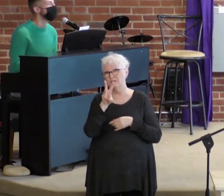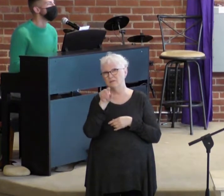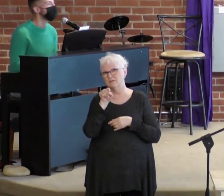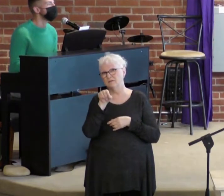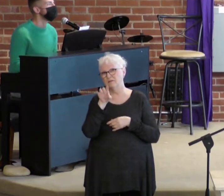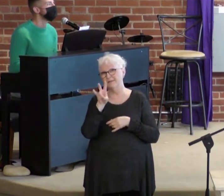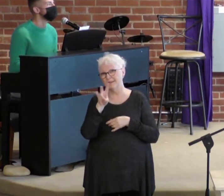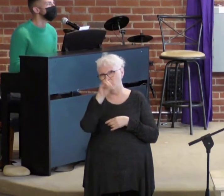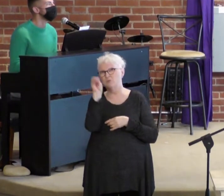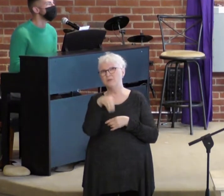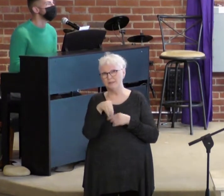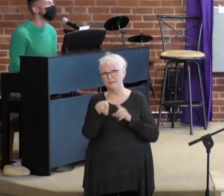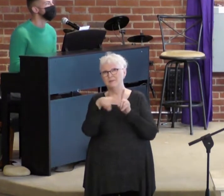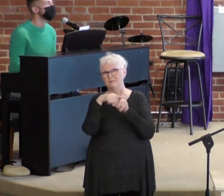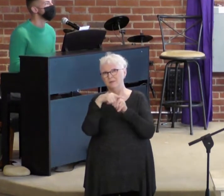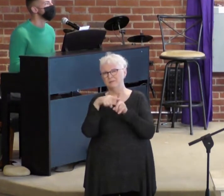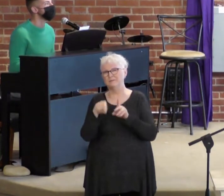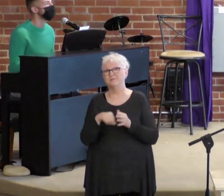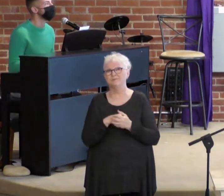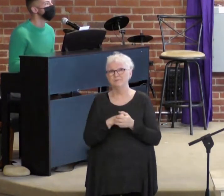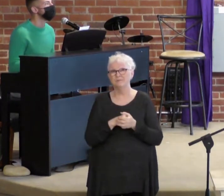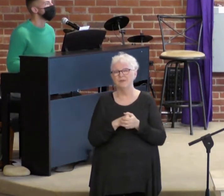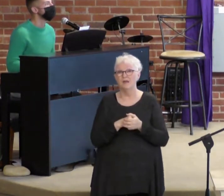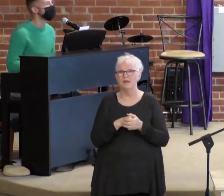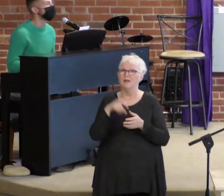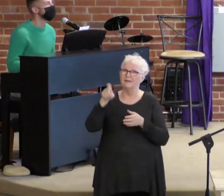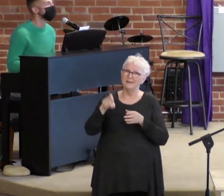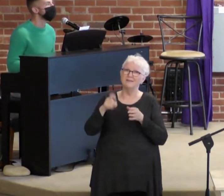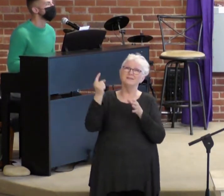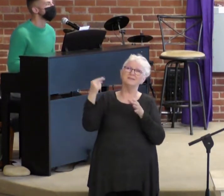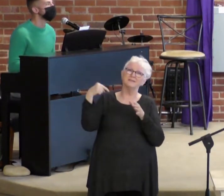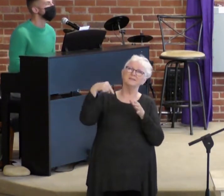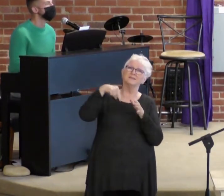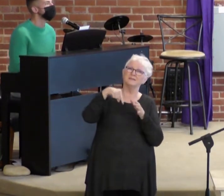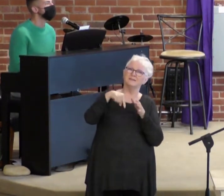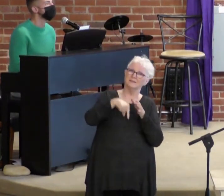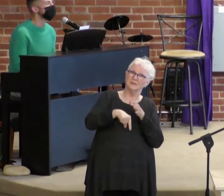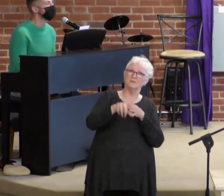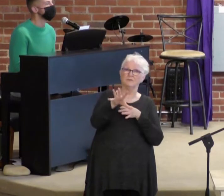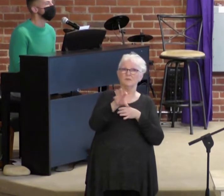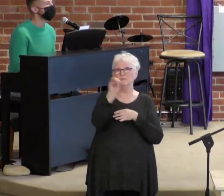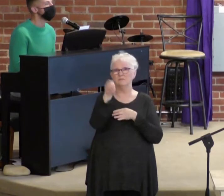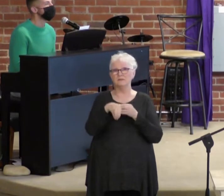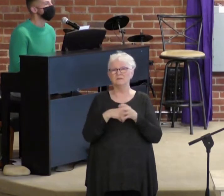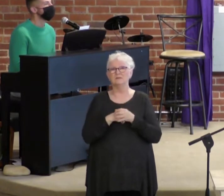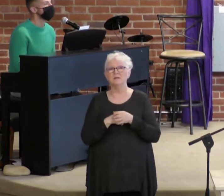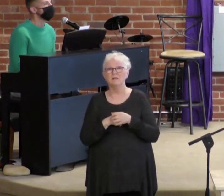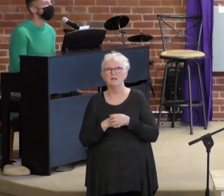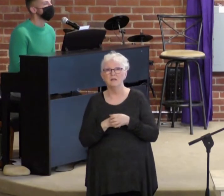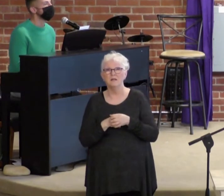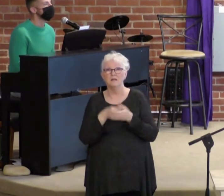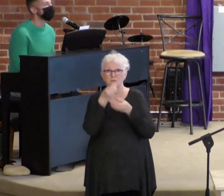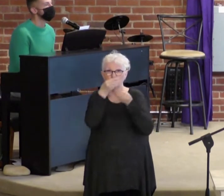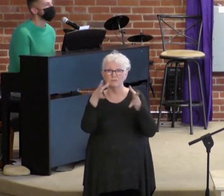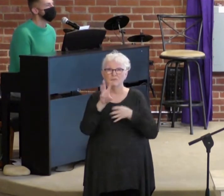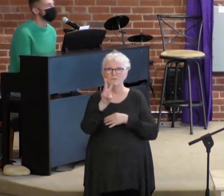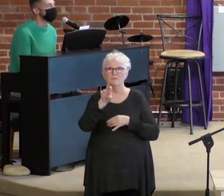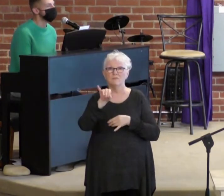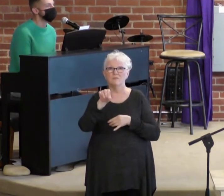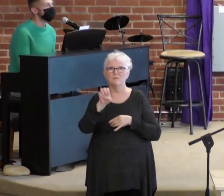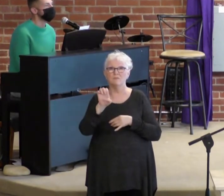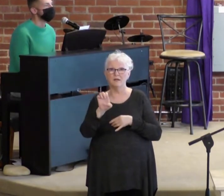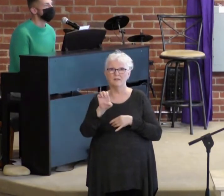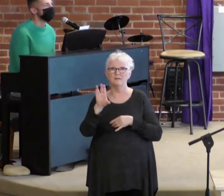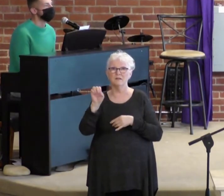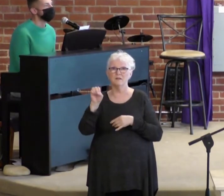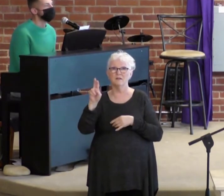6.7, okay, and they still need to be down to 5. And just so you know, Wise County, which is, what, less than an hour from